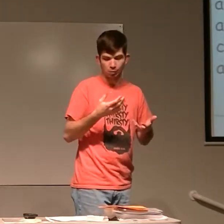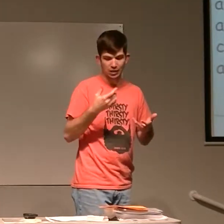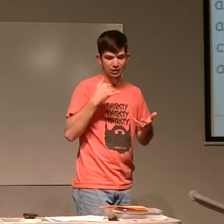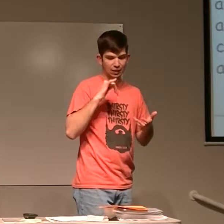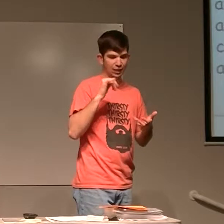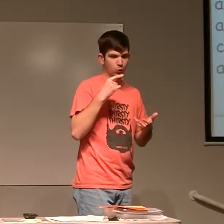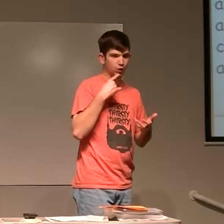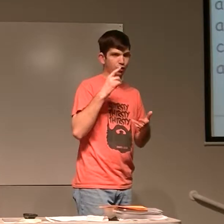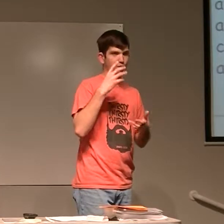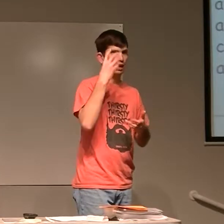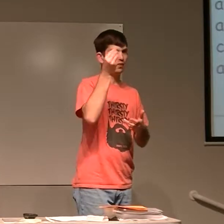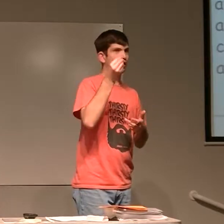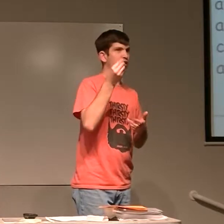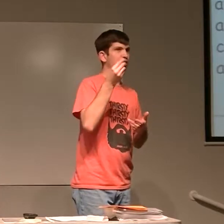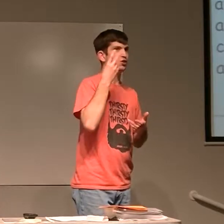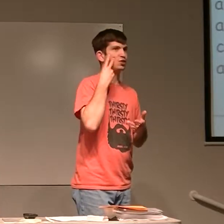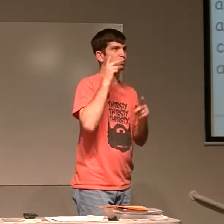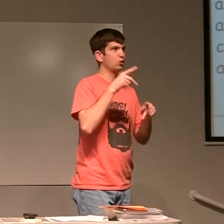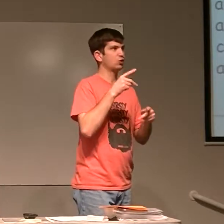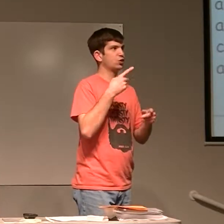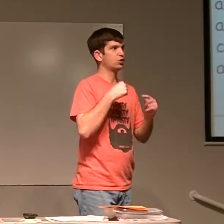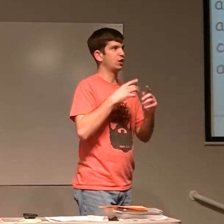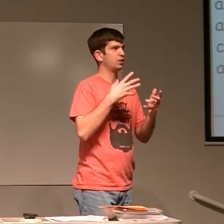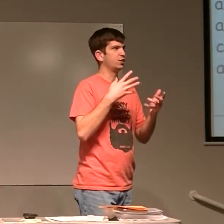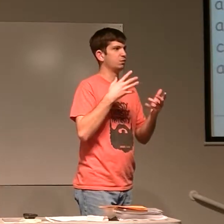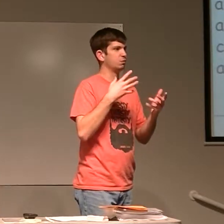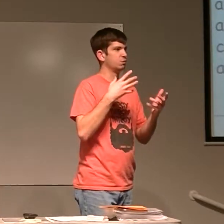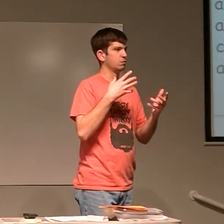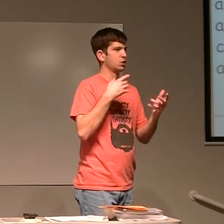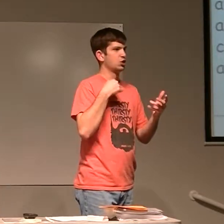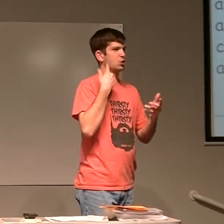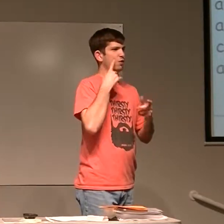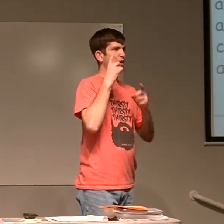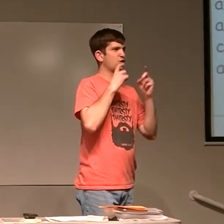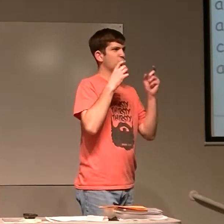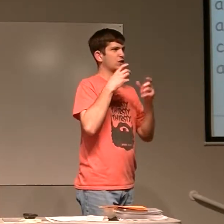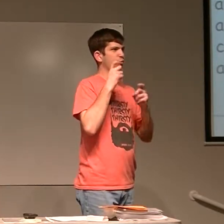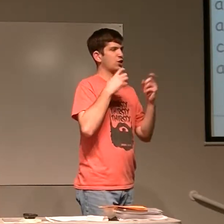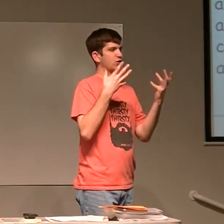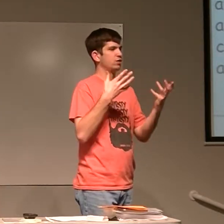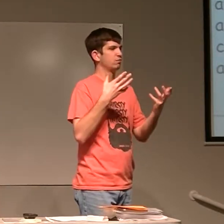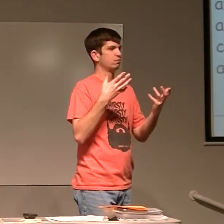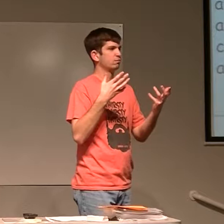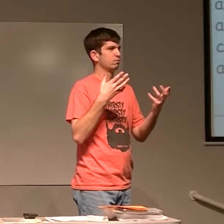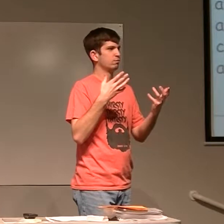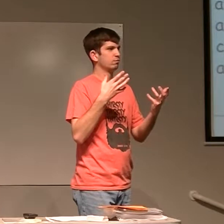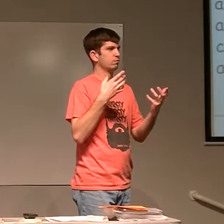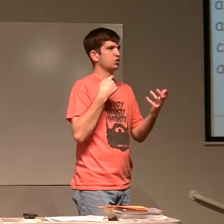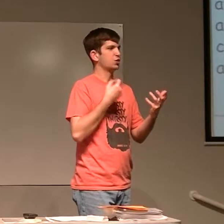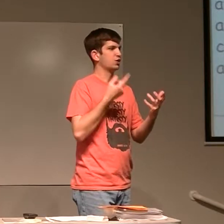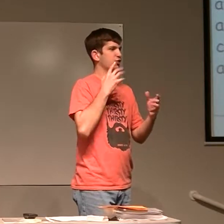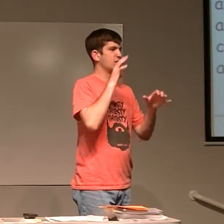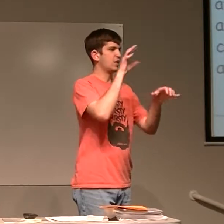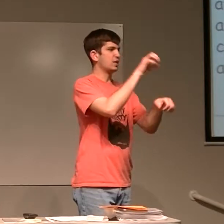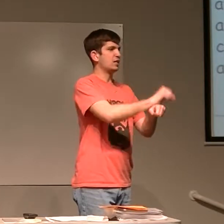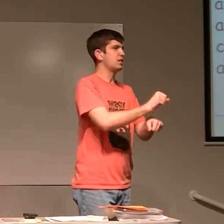it's like when you're out there and you see a person trying to show a facial expression, you can understand and